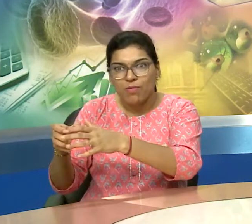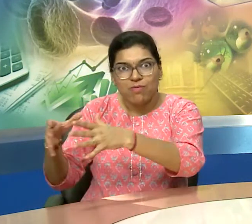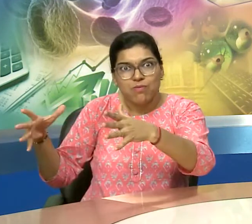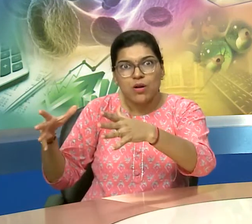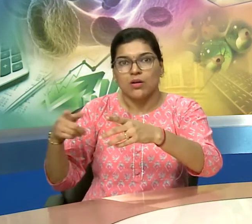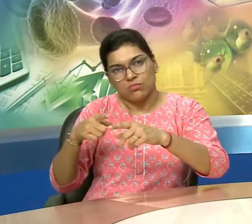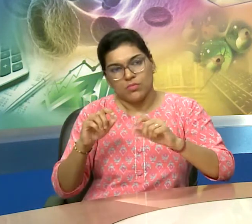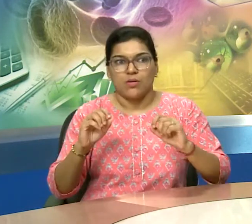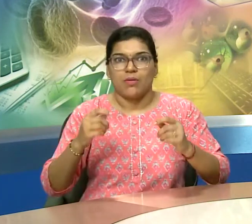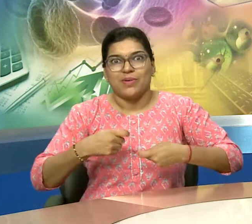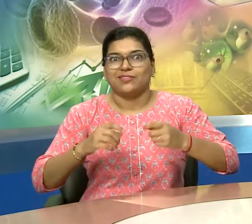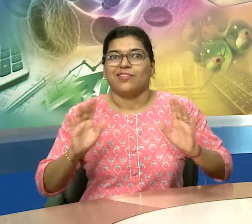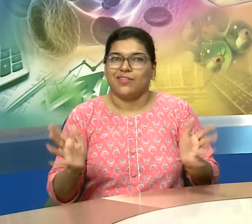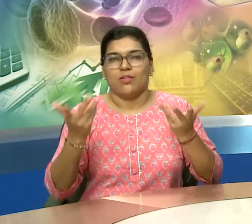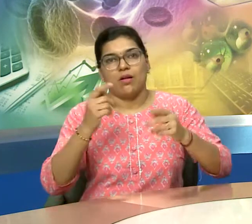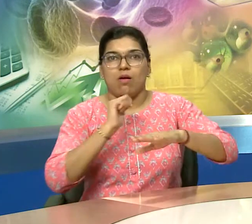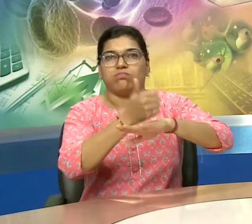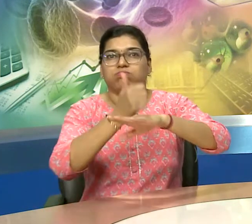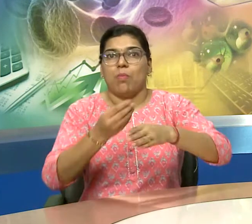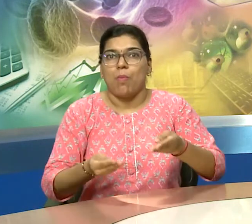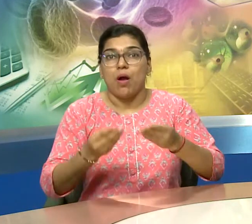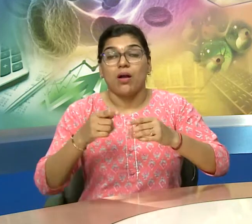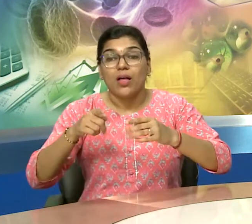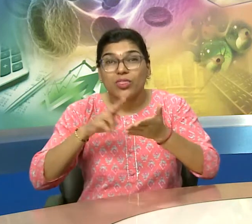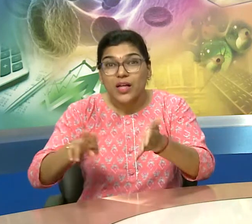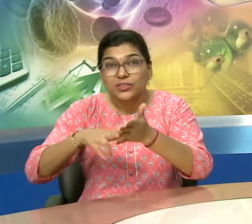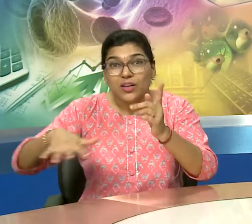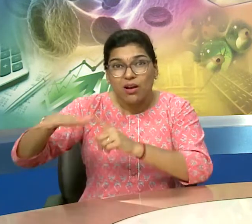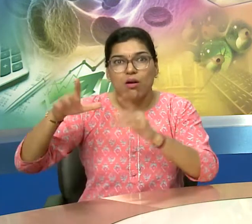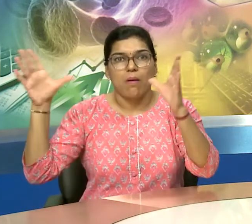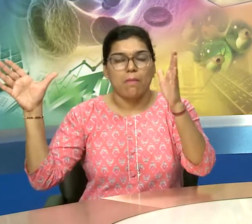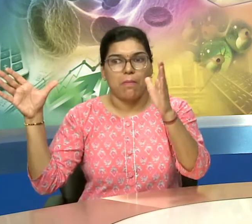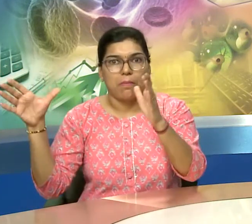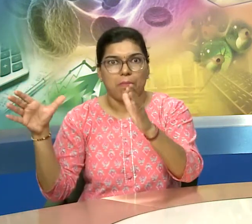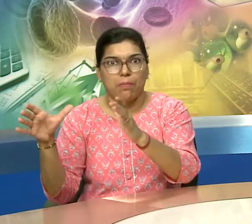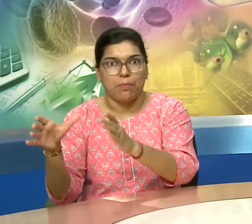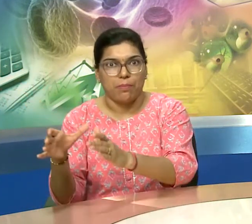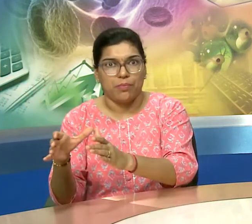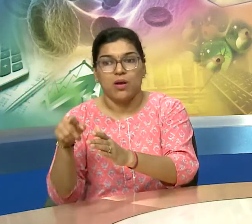because of this, rapid industrialization has led to